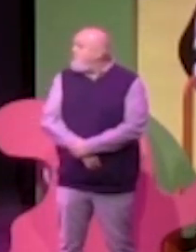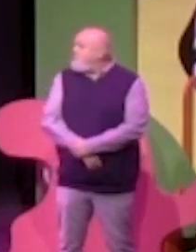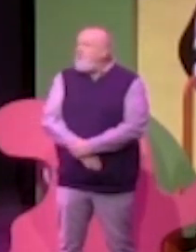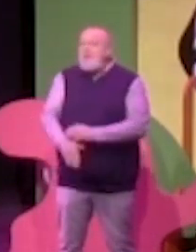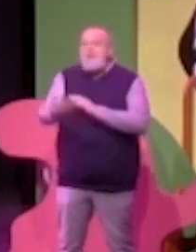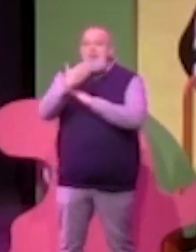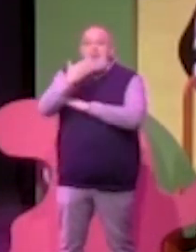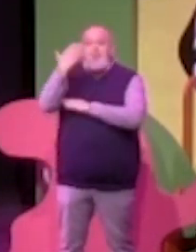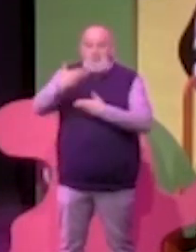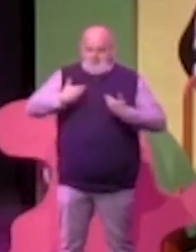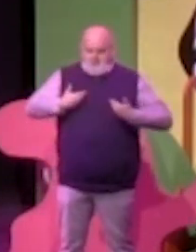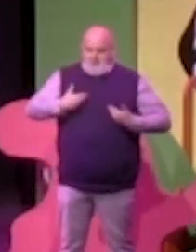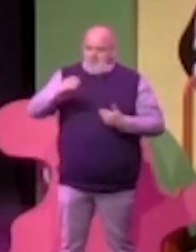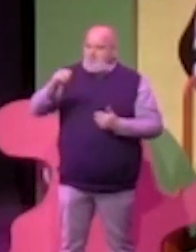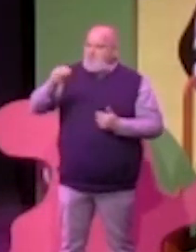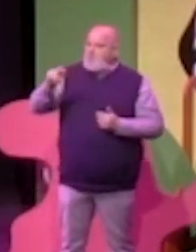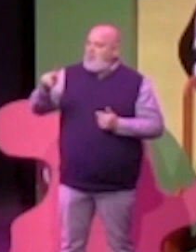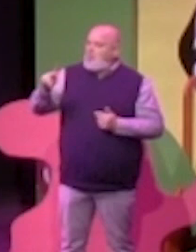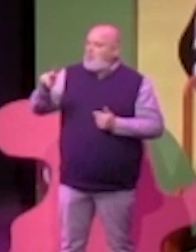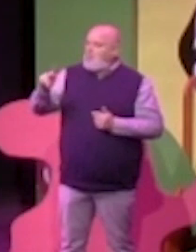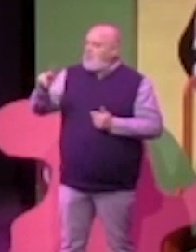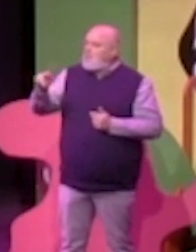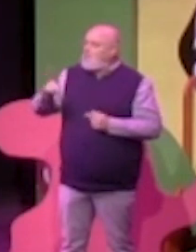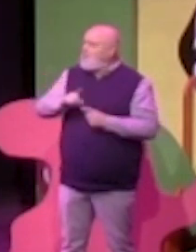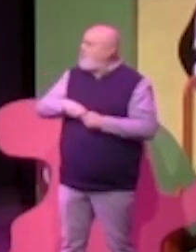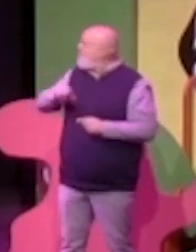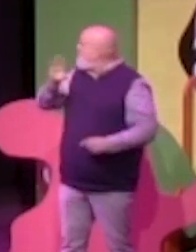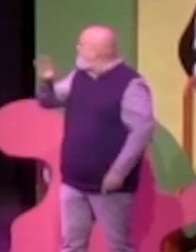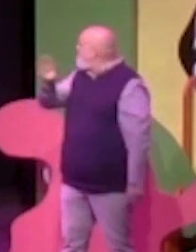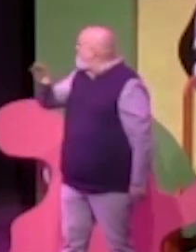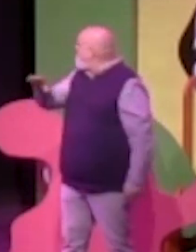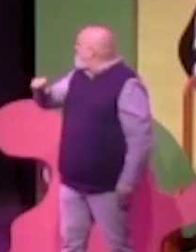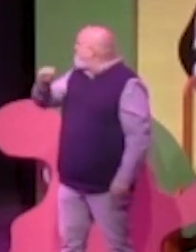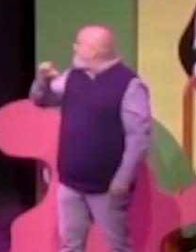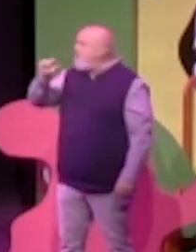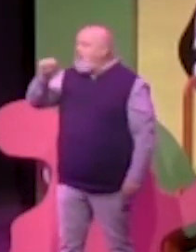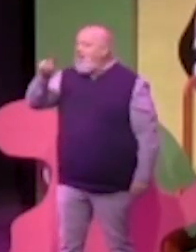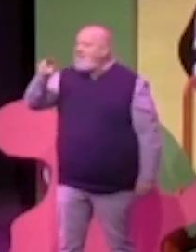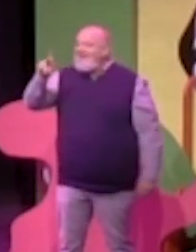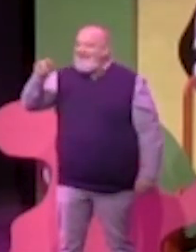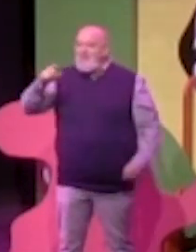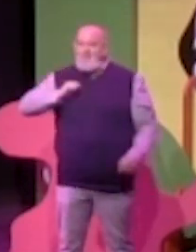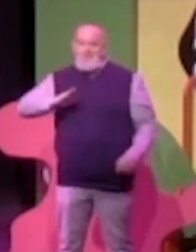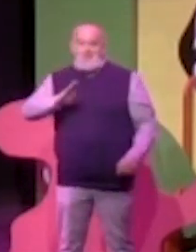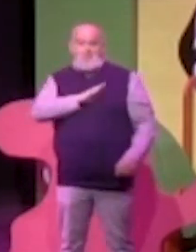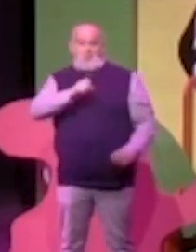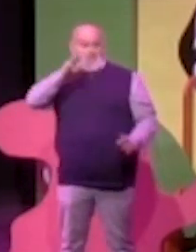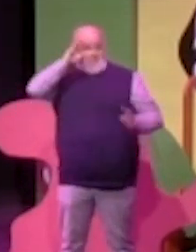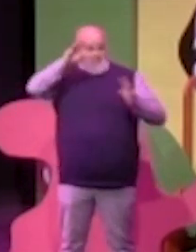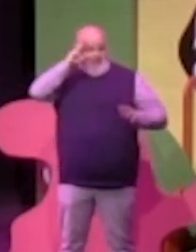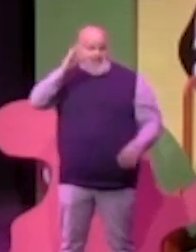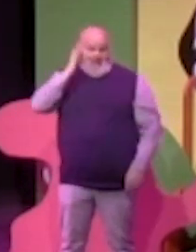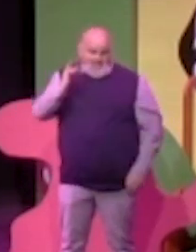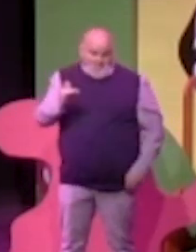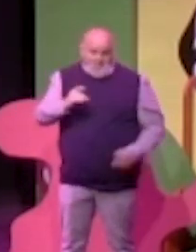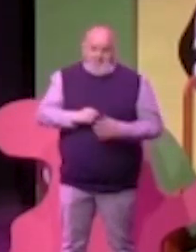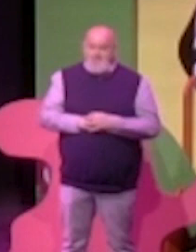Good morning, I'm Mark Slavkin. I'm proud to serve on the board of Create California.